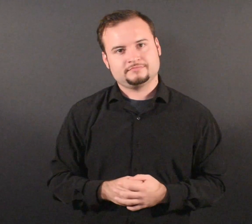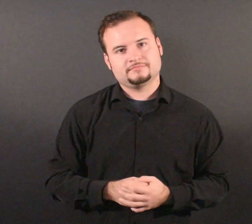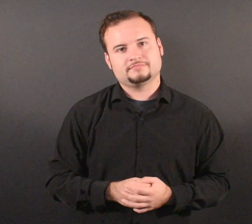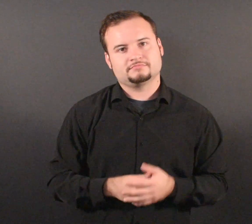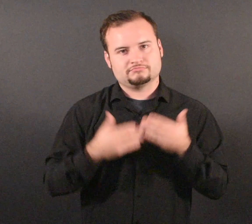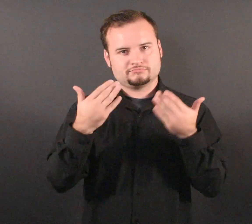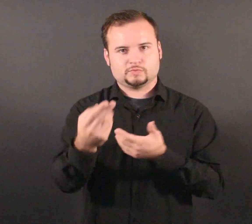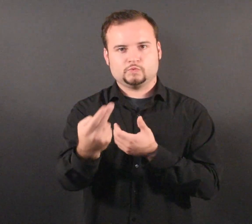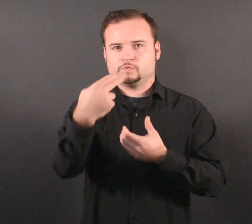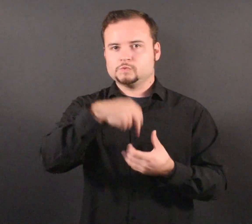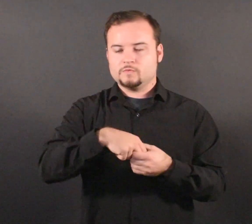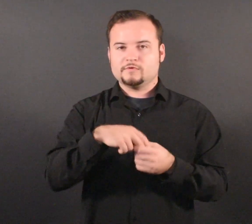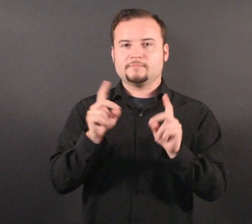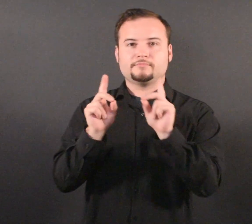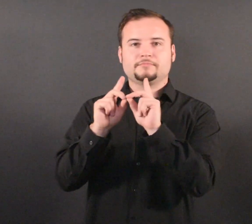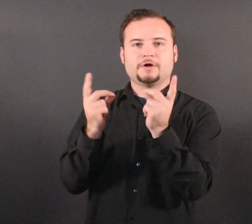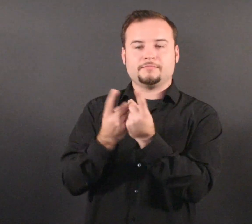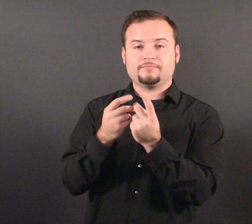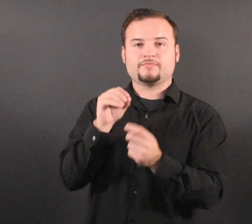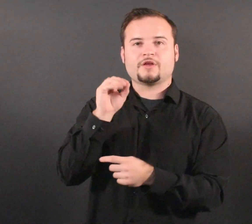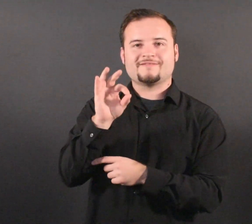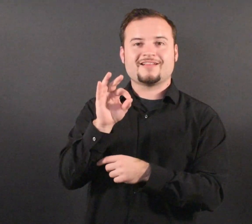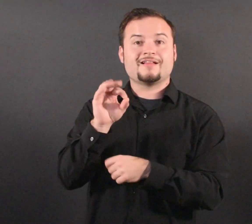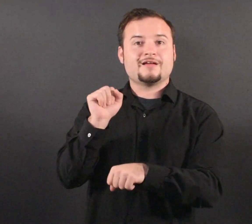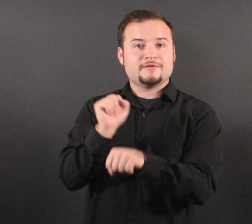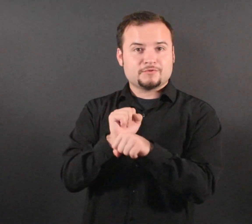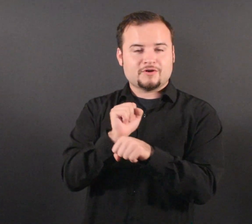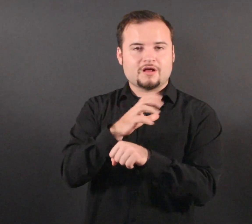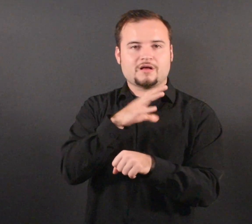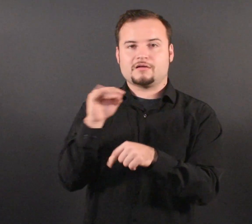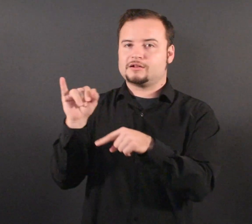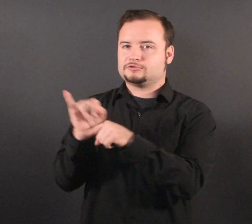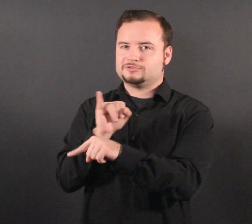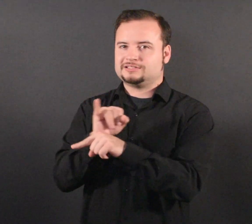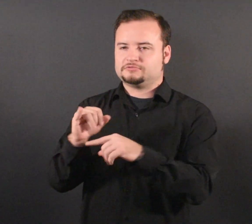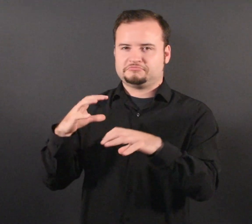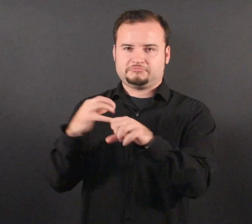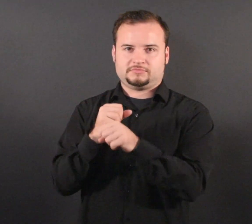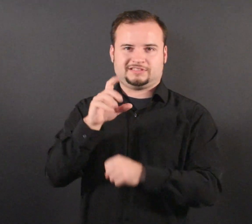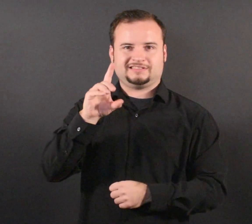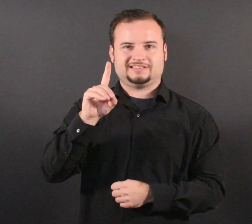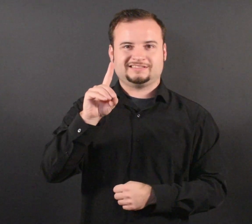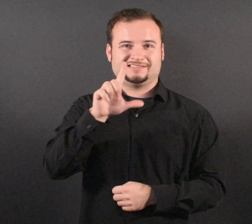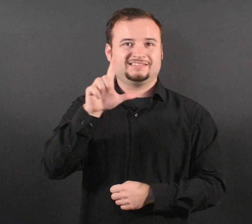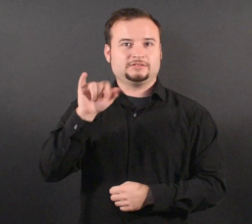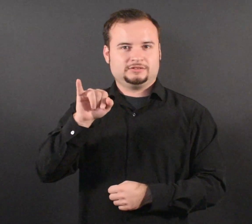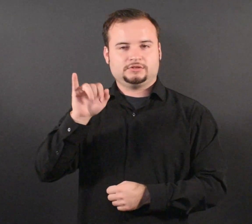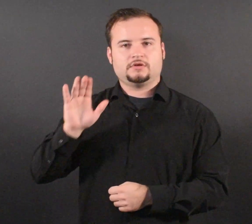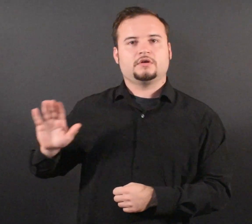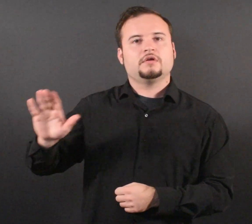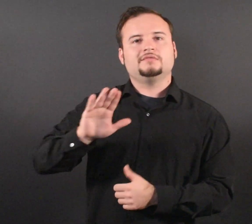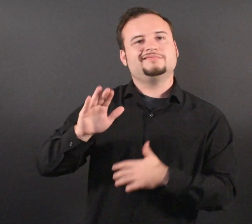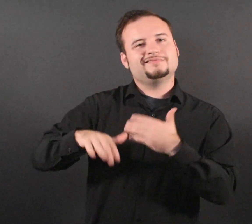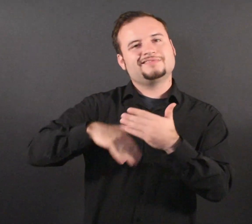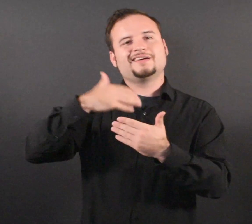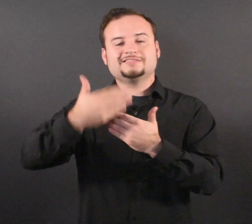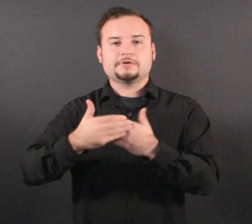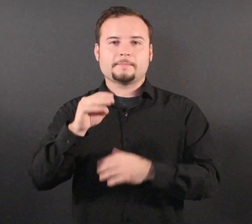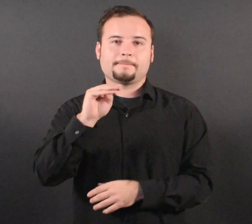Join the Department of Labor and Industry, DLI, for their next Minnesota